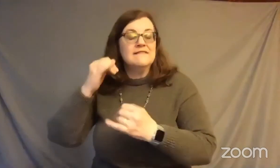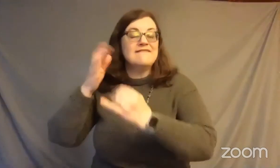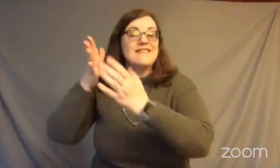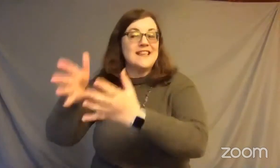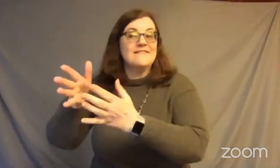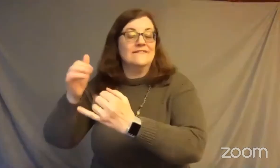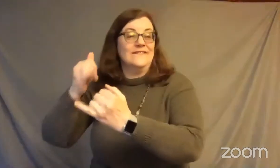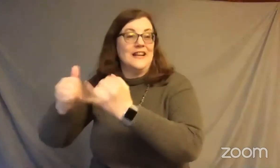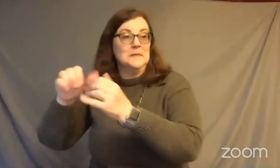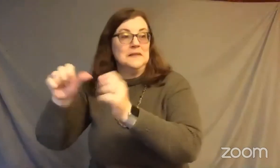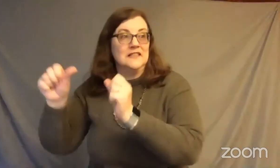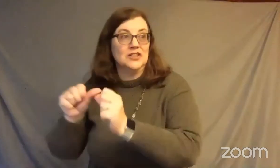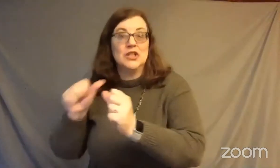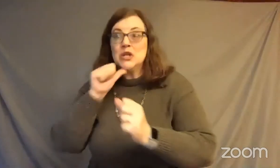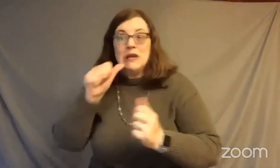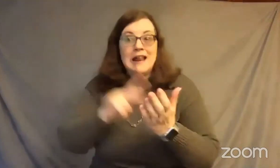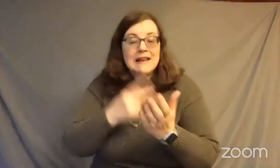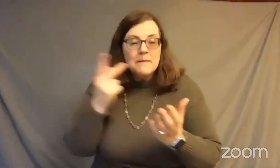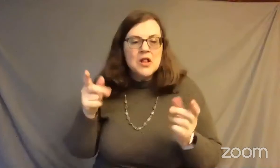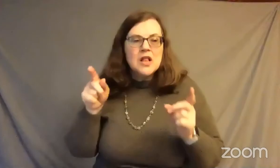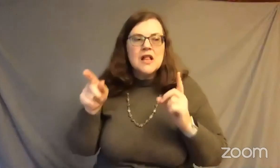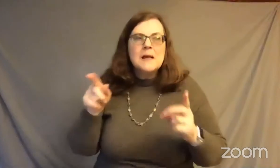emphatic processing.